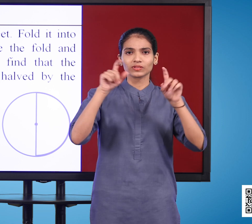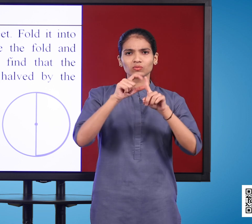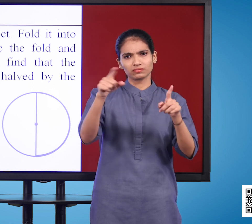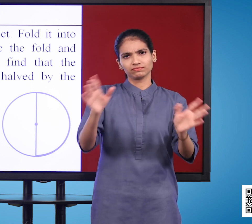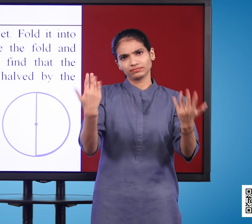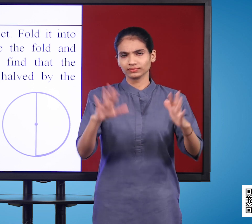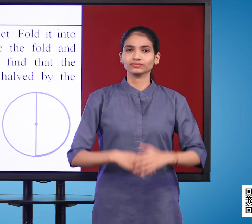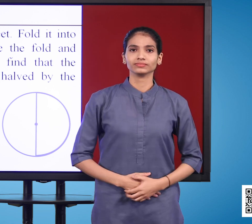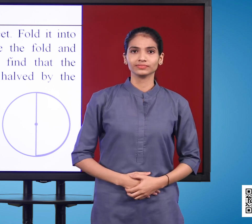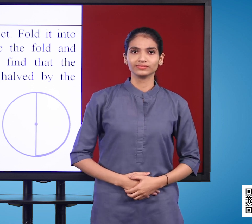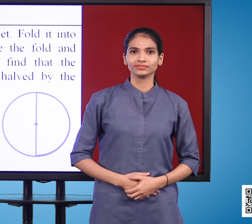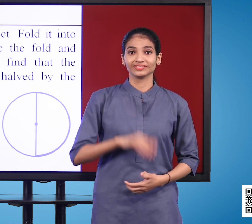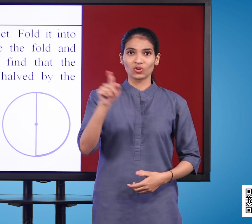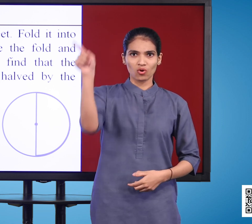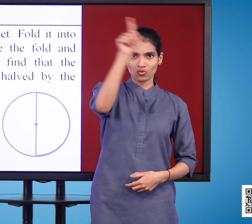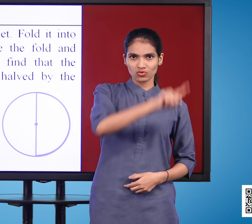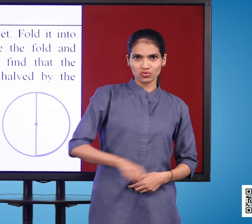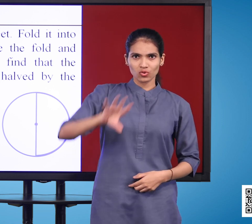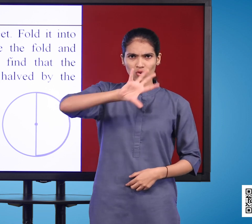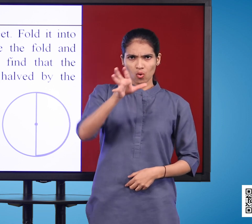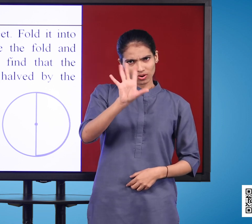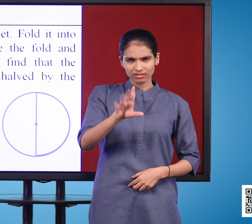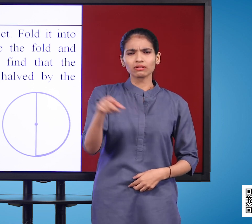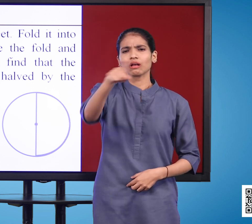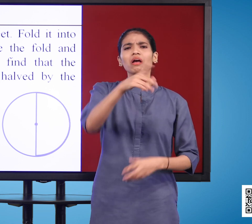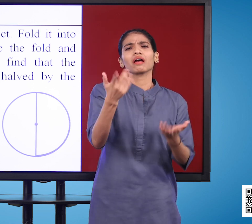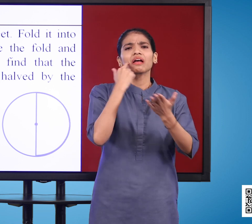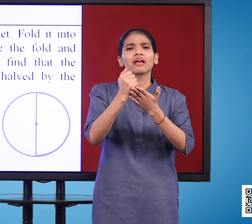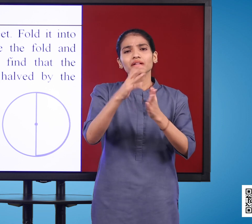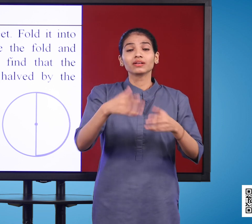Do this. Take a circular sheet.